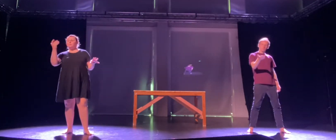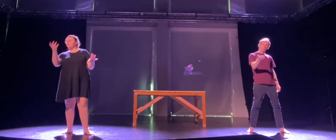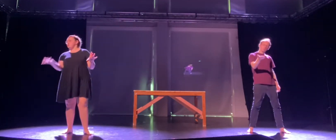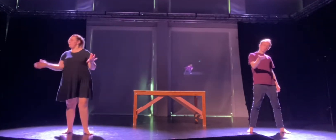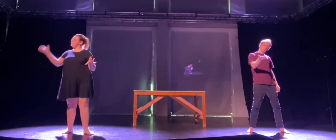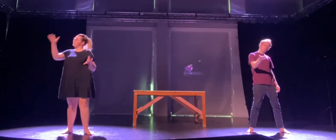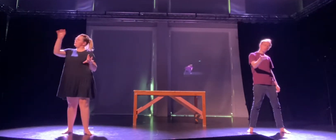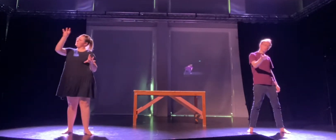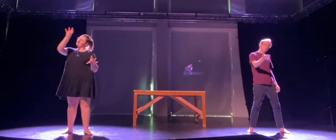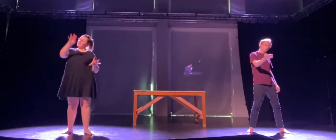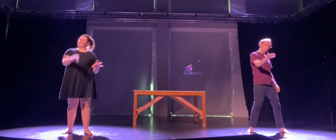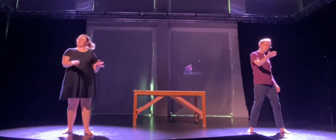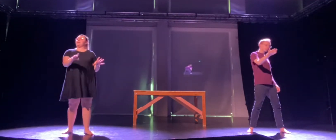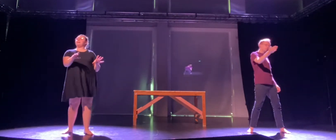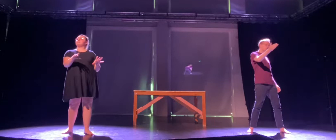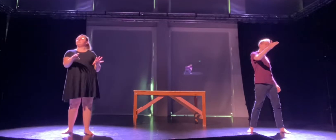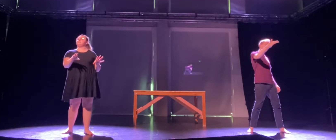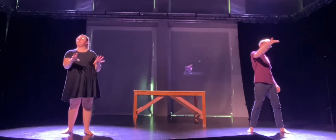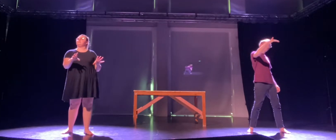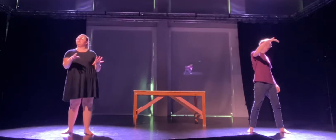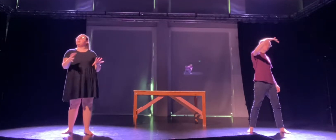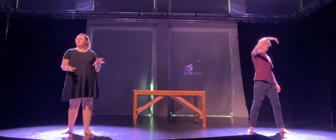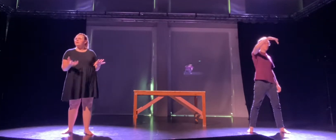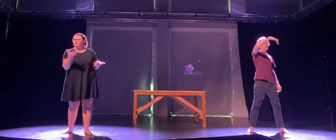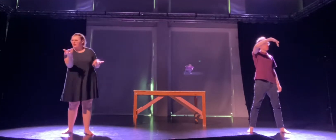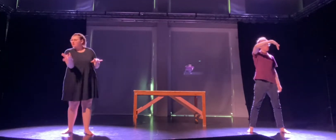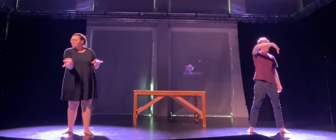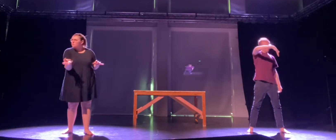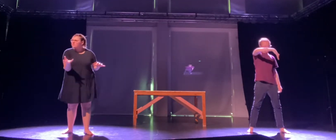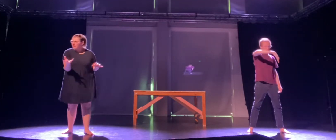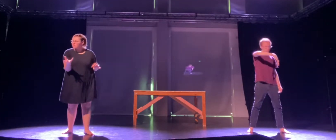you put the ball into the net, it naturally kind of warps around it.